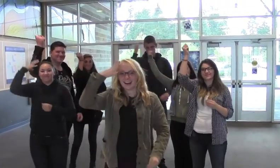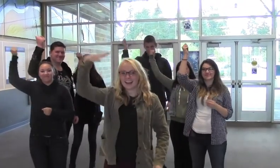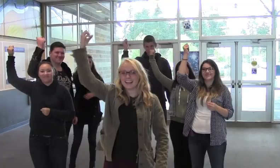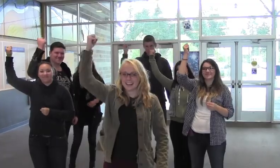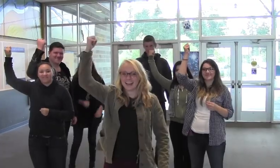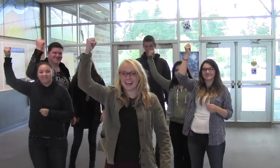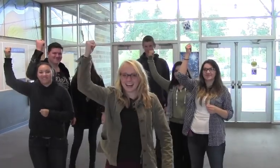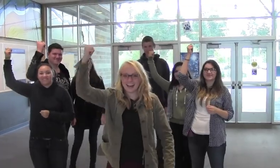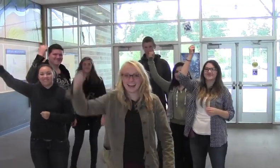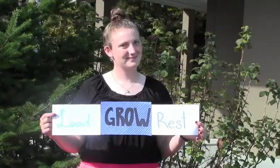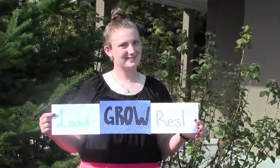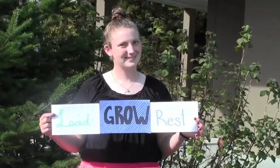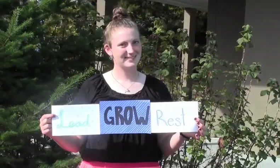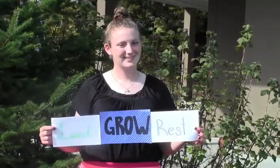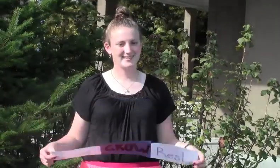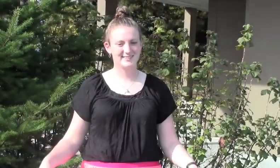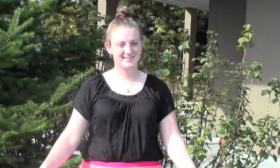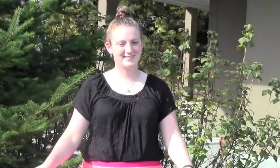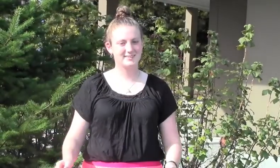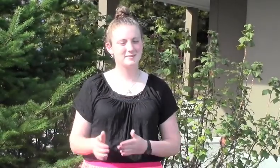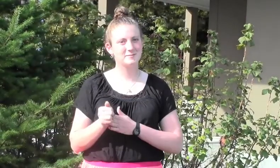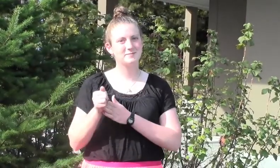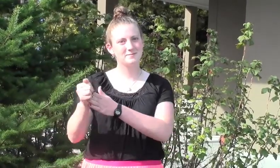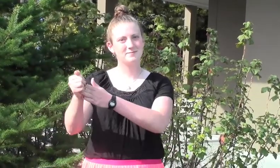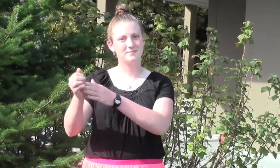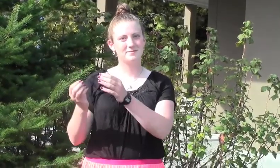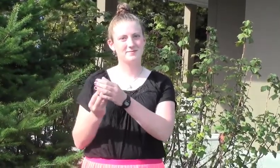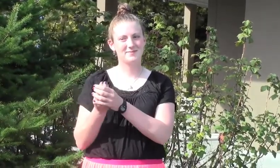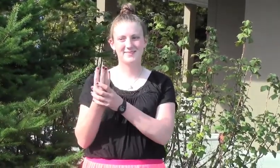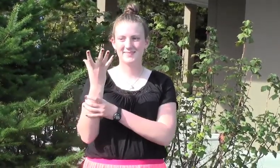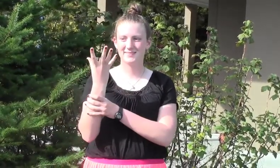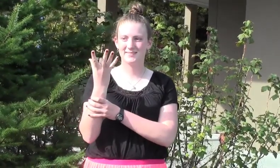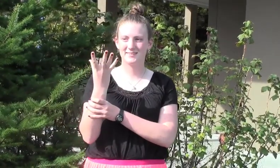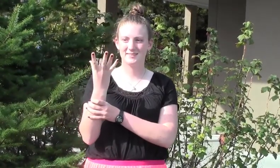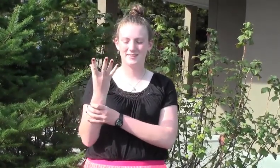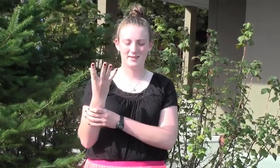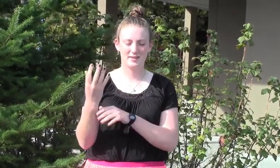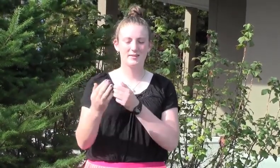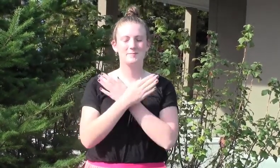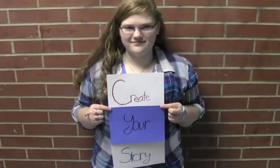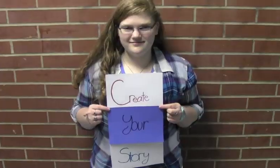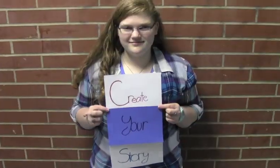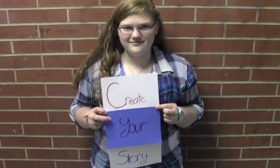on fire tonight, this could really be a good life, a good, good life.